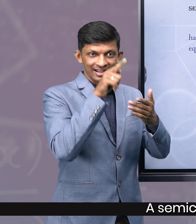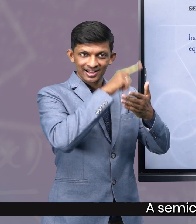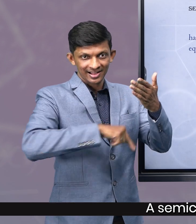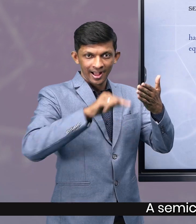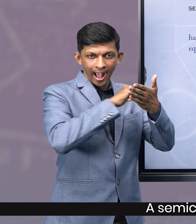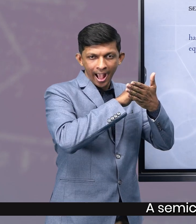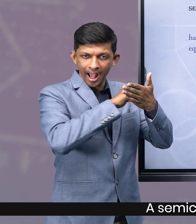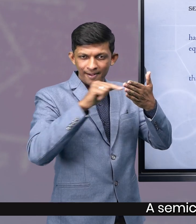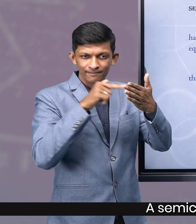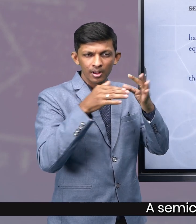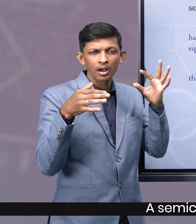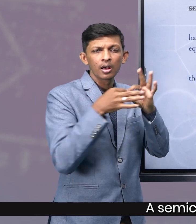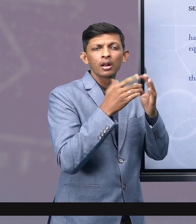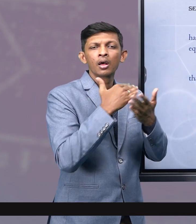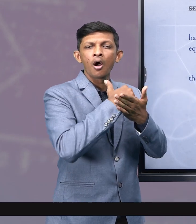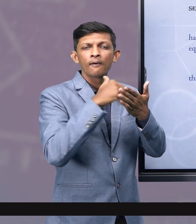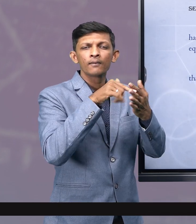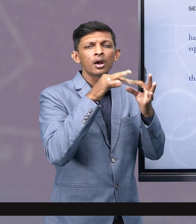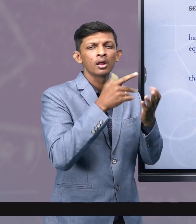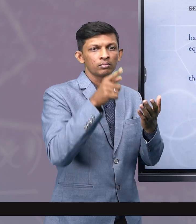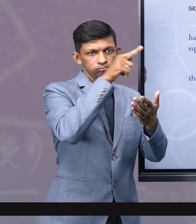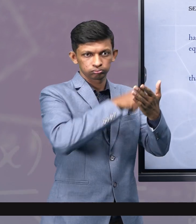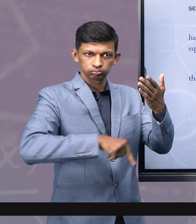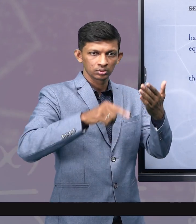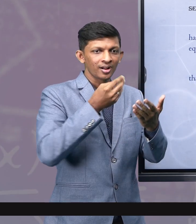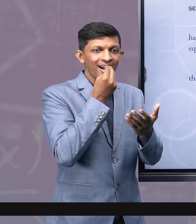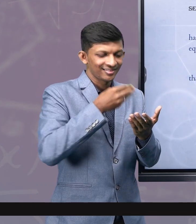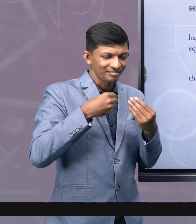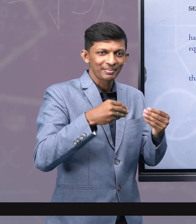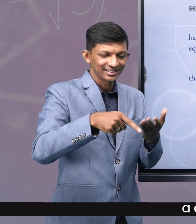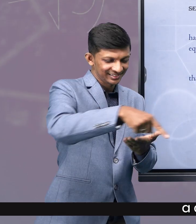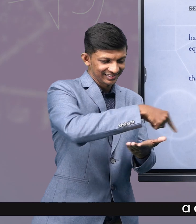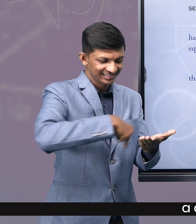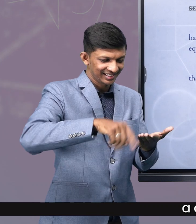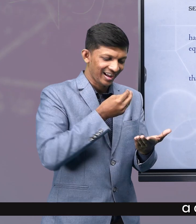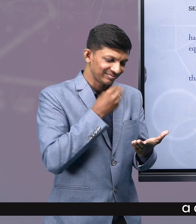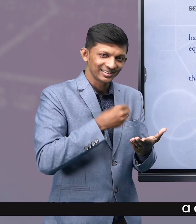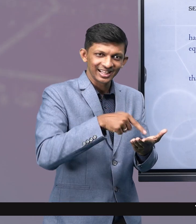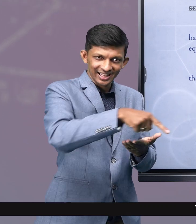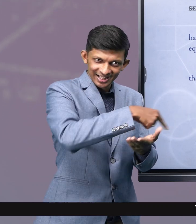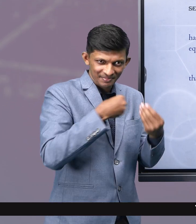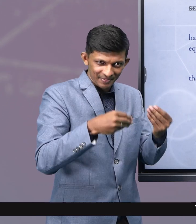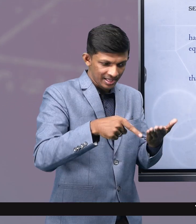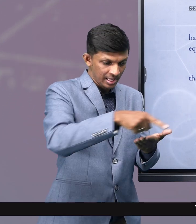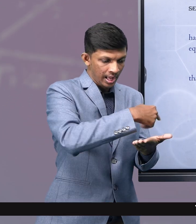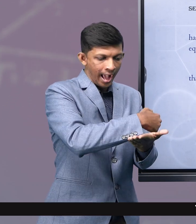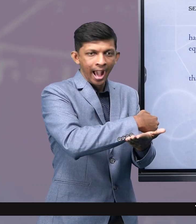A semicircle can also be referred to as a half disc, and it represents a circular paper plate folded into halves.